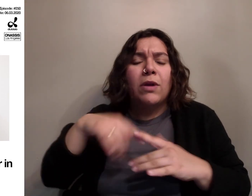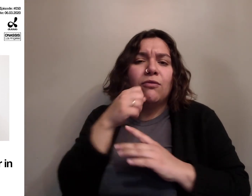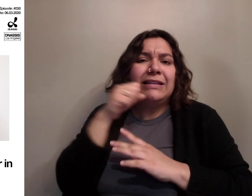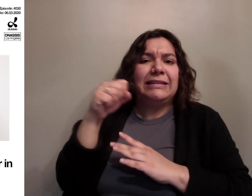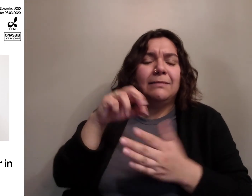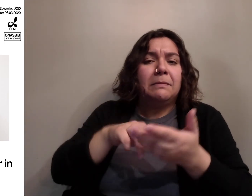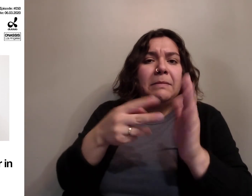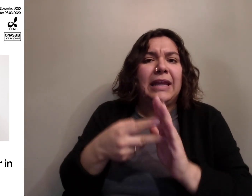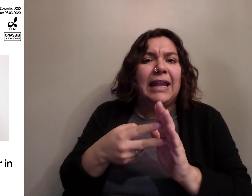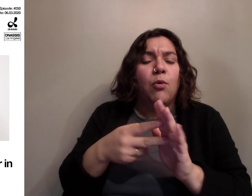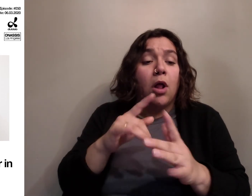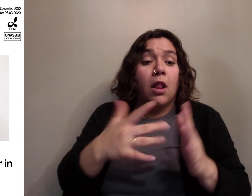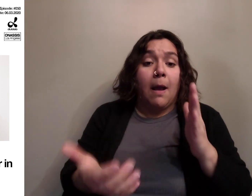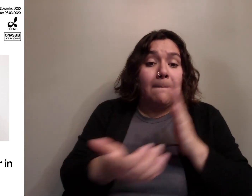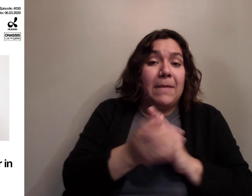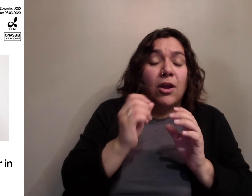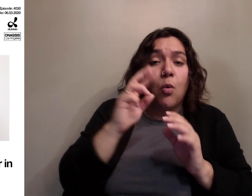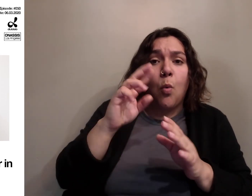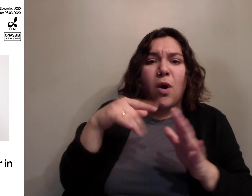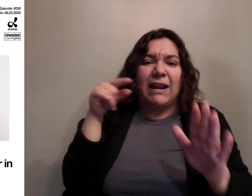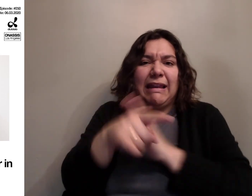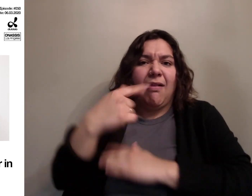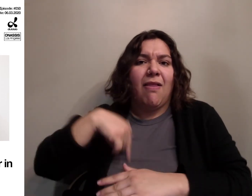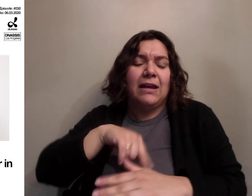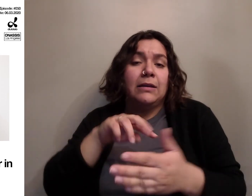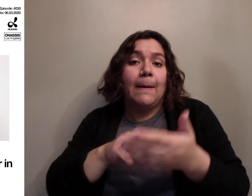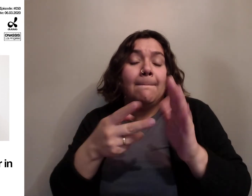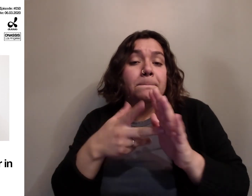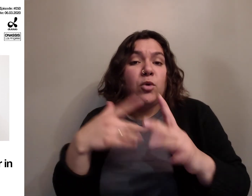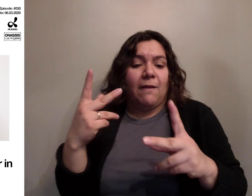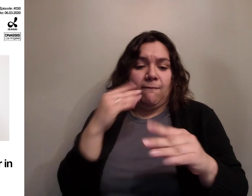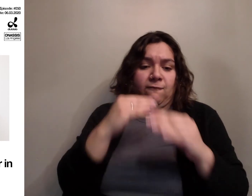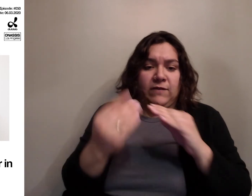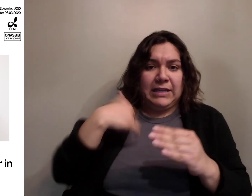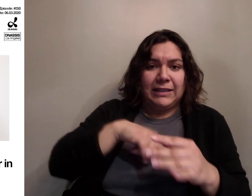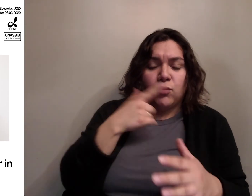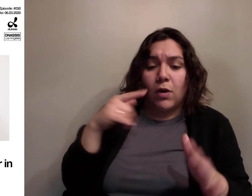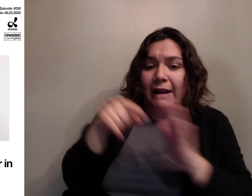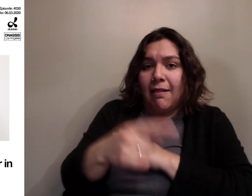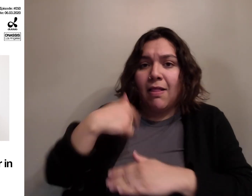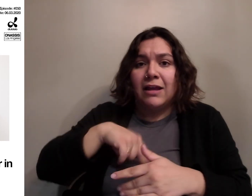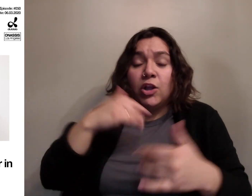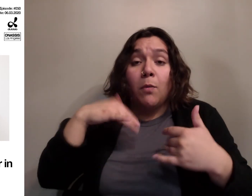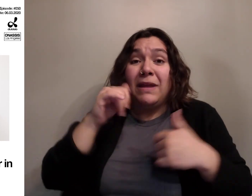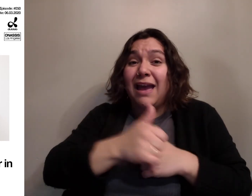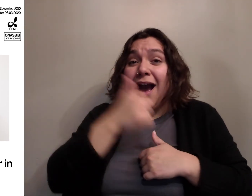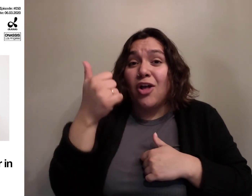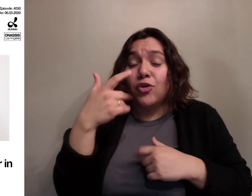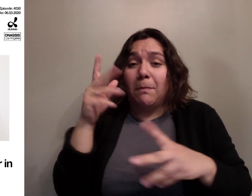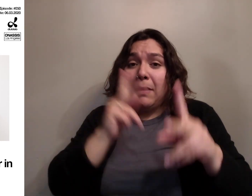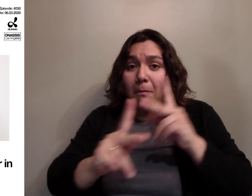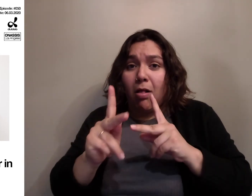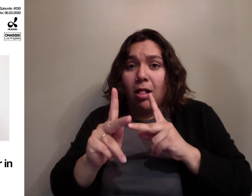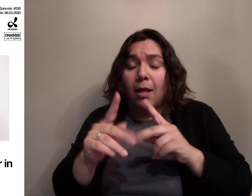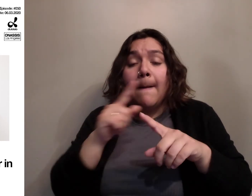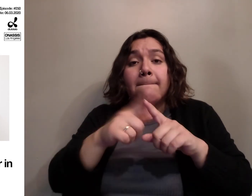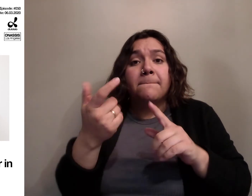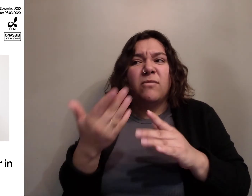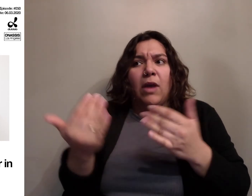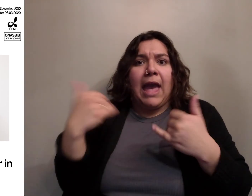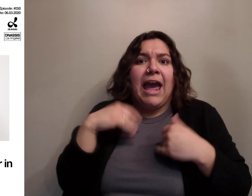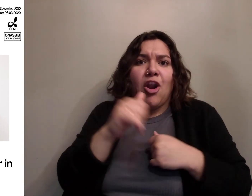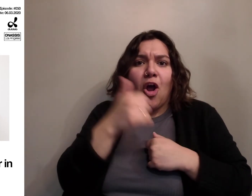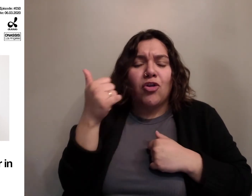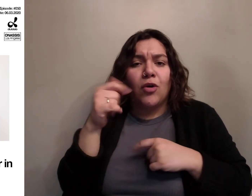killing yourself, love and death. What we resist will amend or slaughter us, and there will be others. There